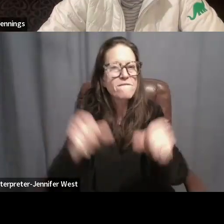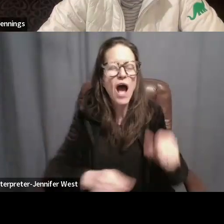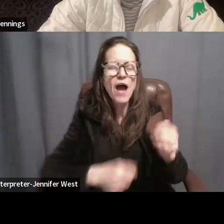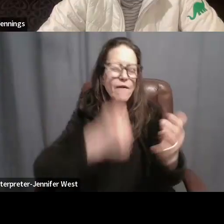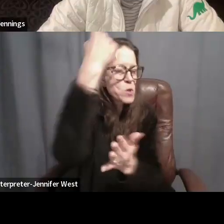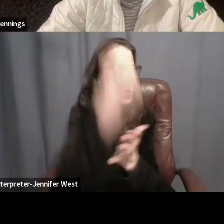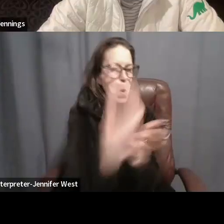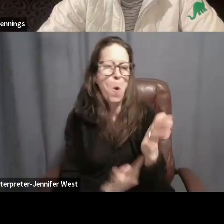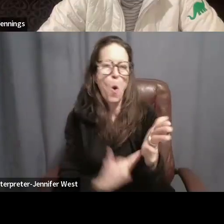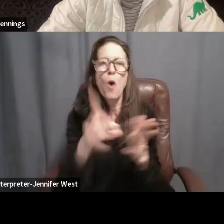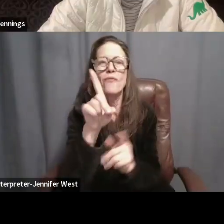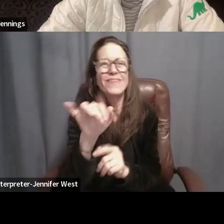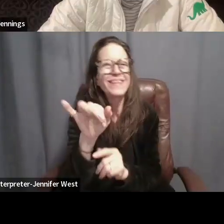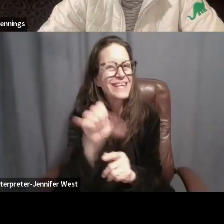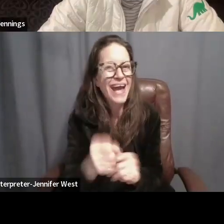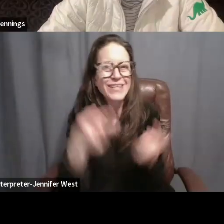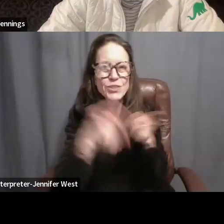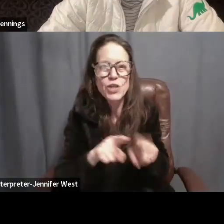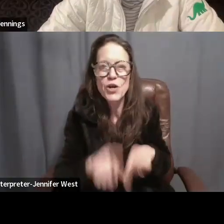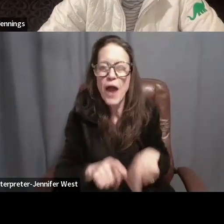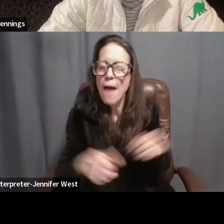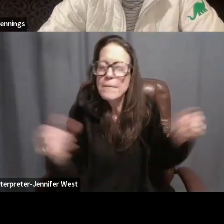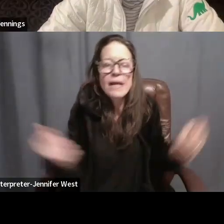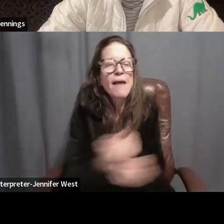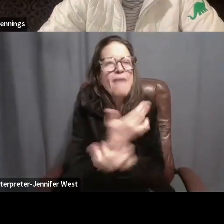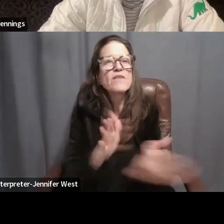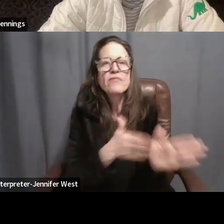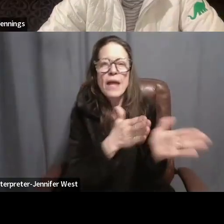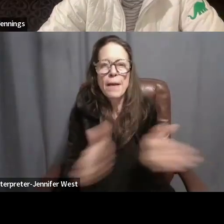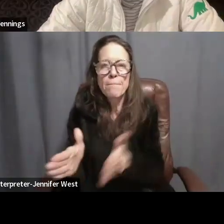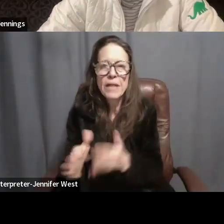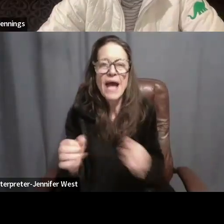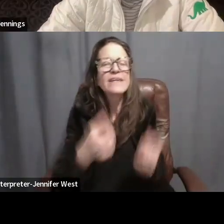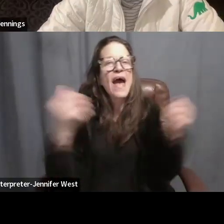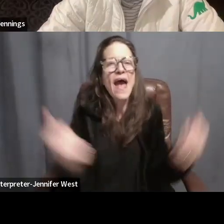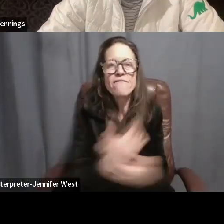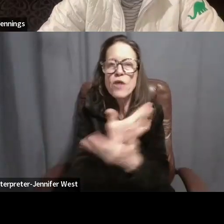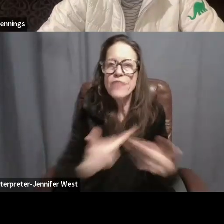is planned, and a lot of the things that were talked about, ABLE,